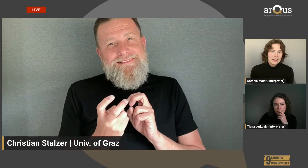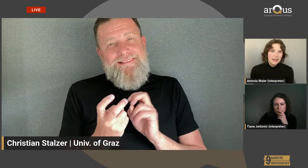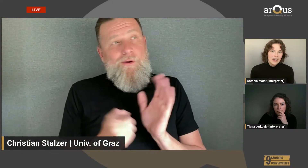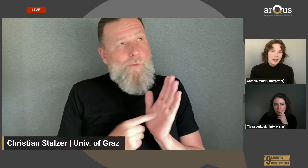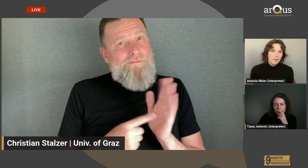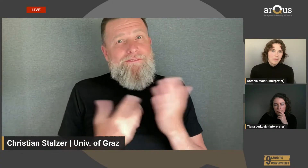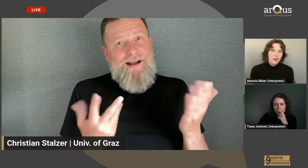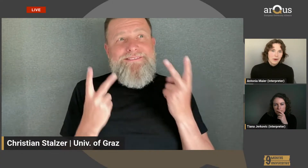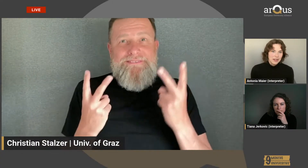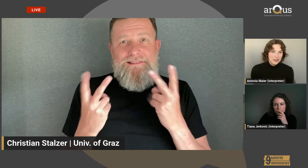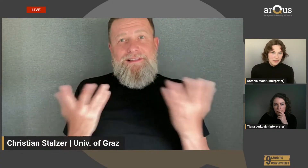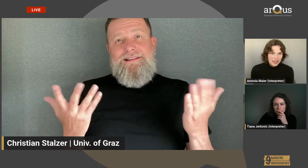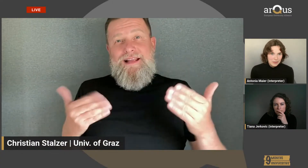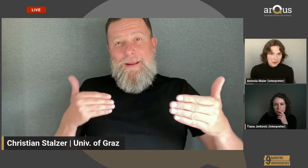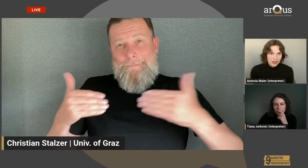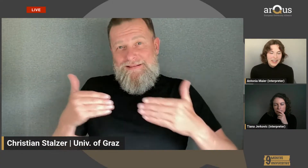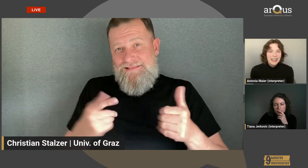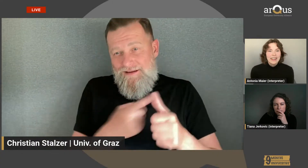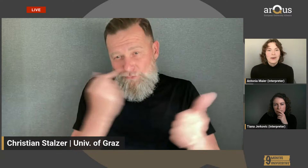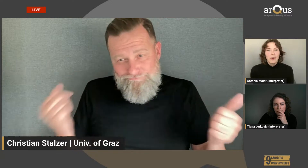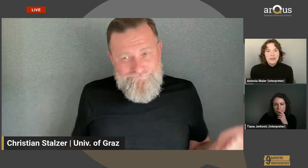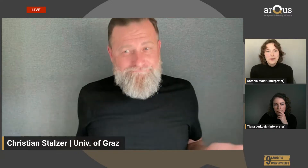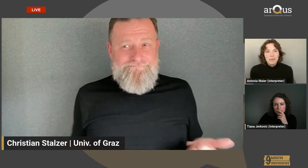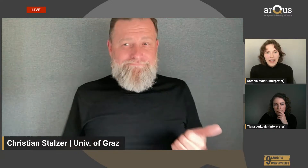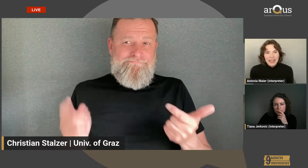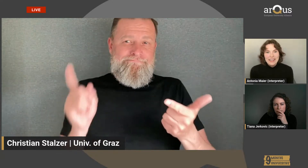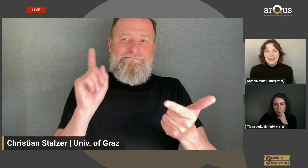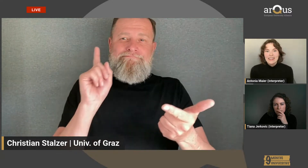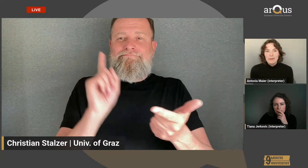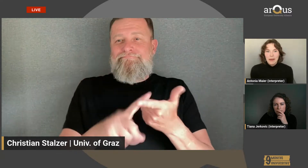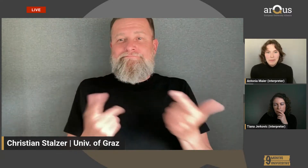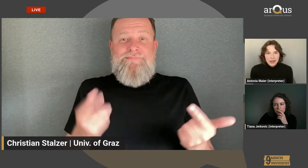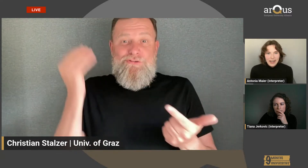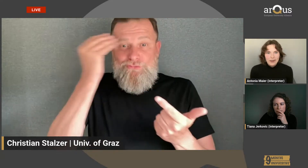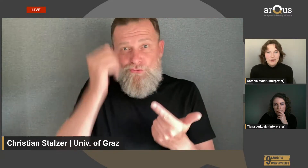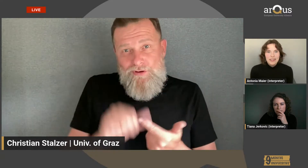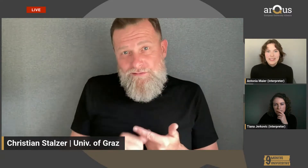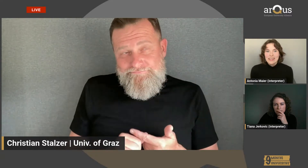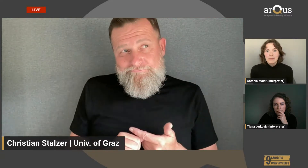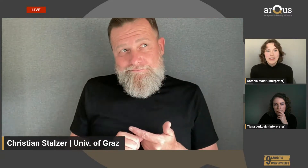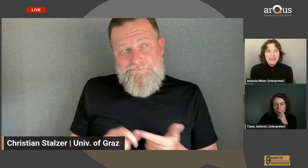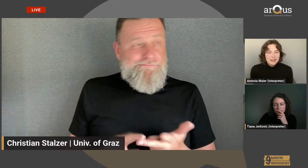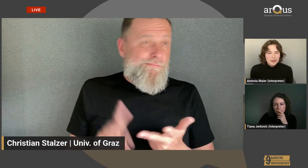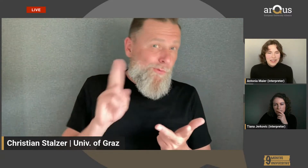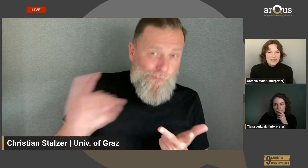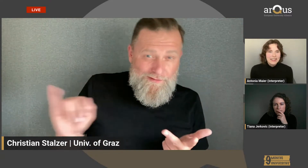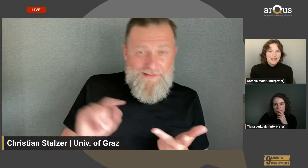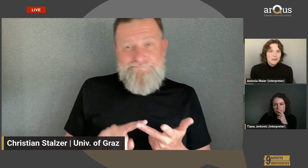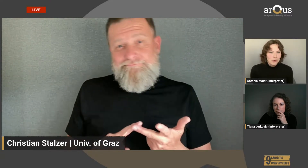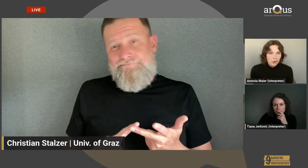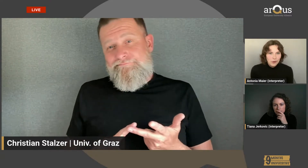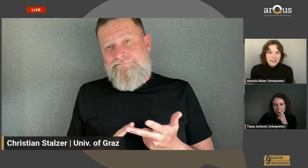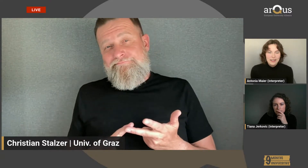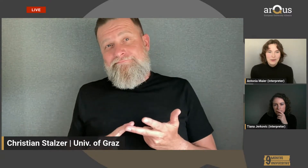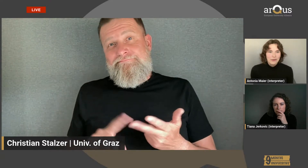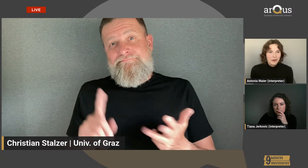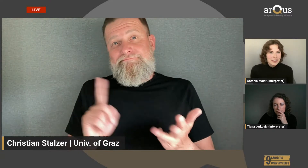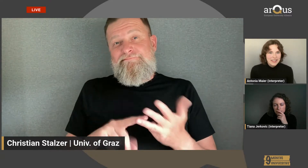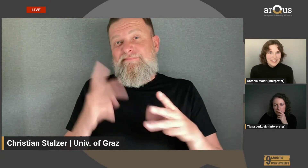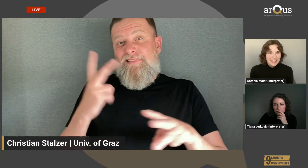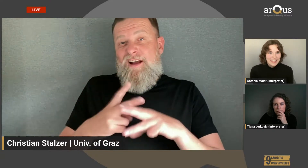Brussels or in Strasbourg, they're also made in their member countries, in ministries, in schools,